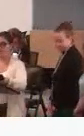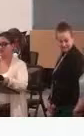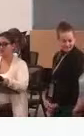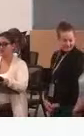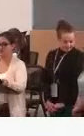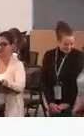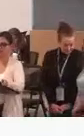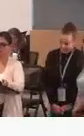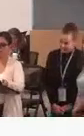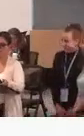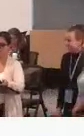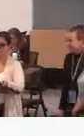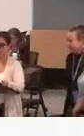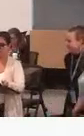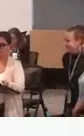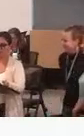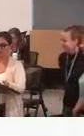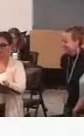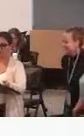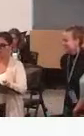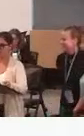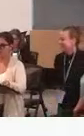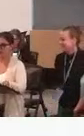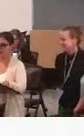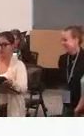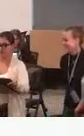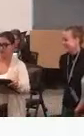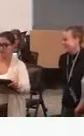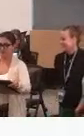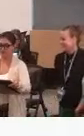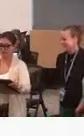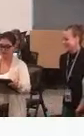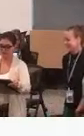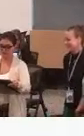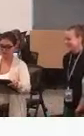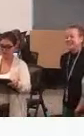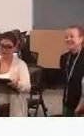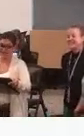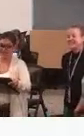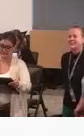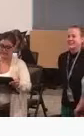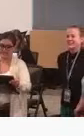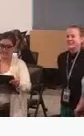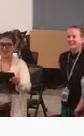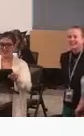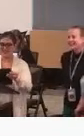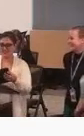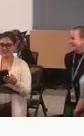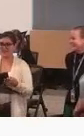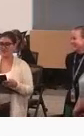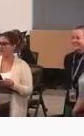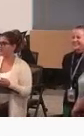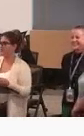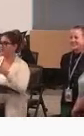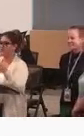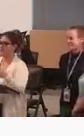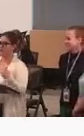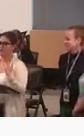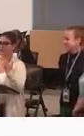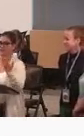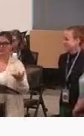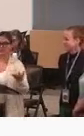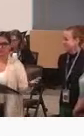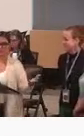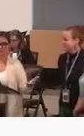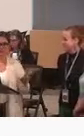My inner assistant really wanted to grab the remote and deal with the things myself. So I did. And also, can you tell